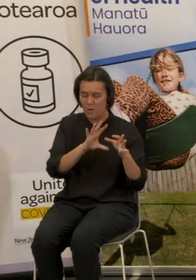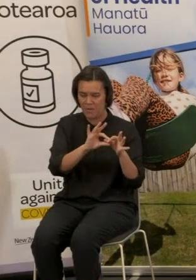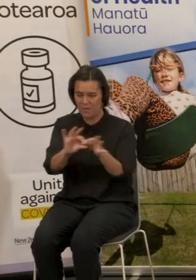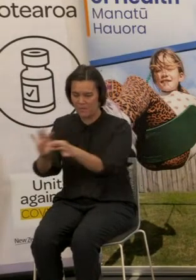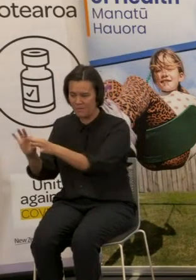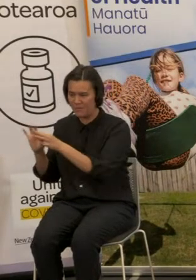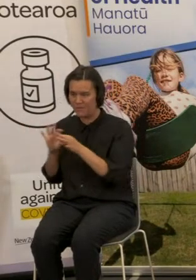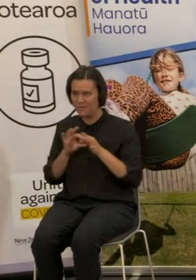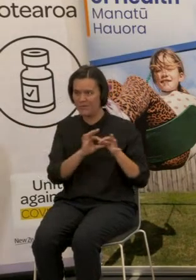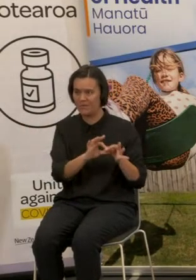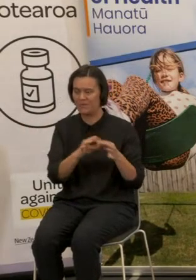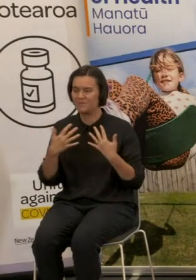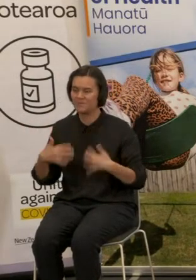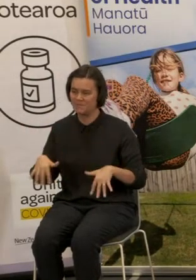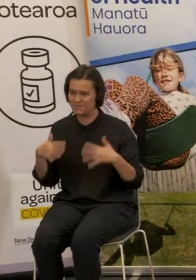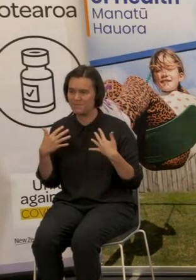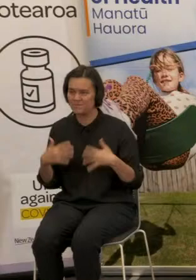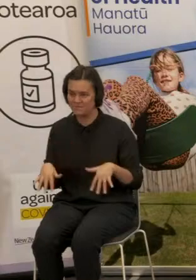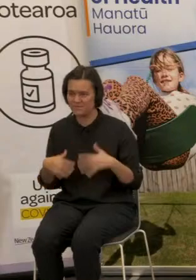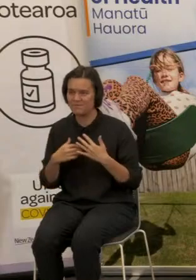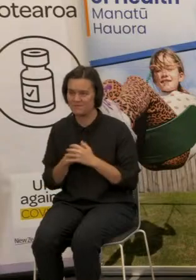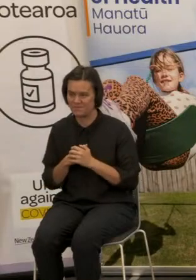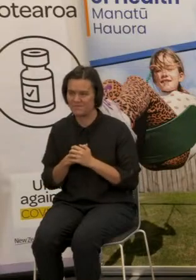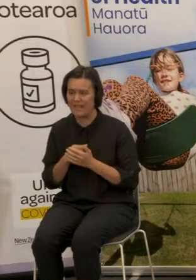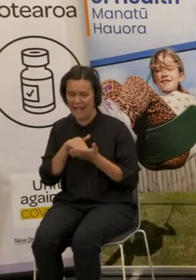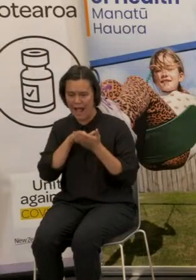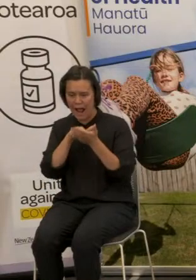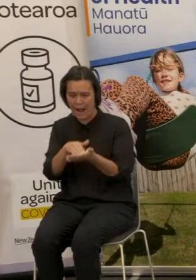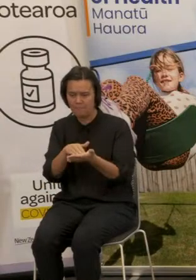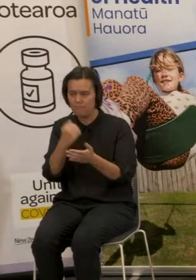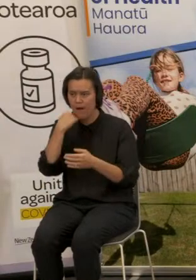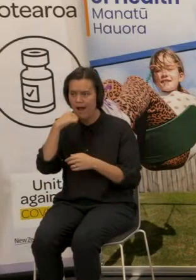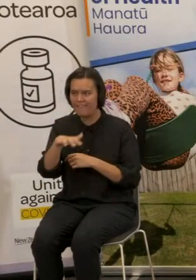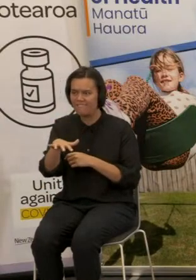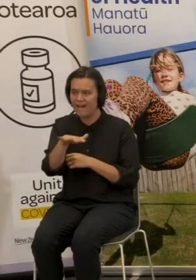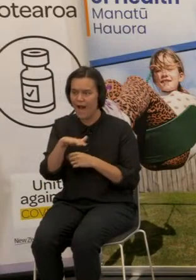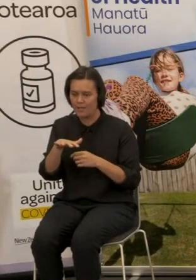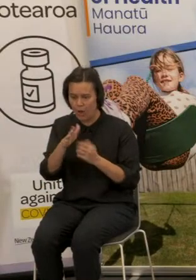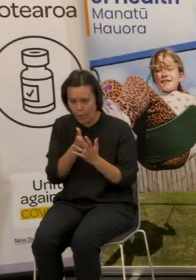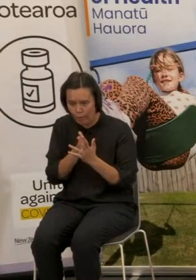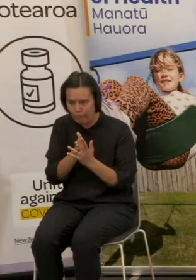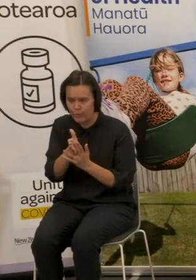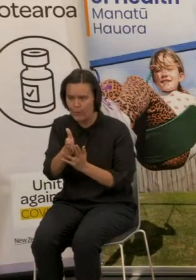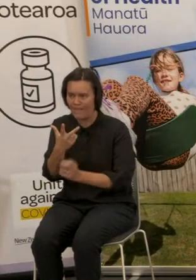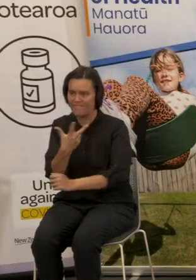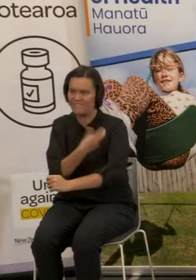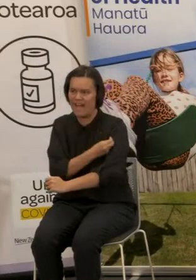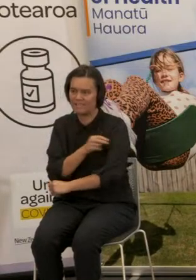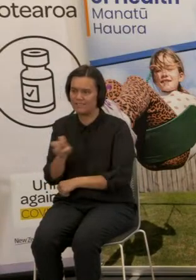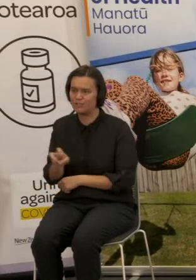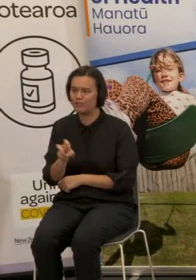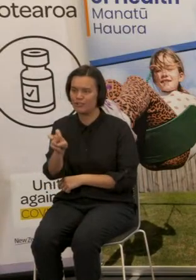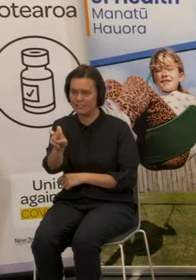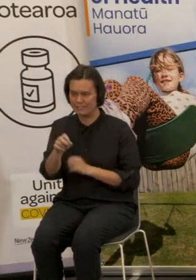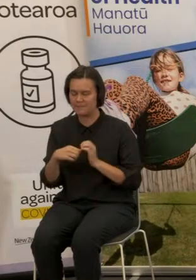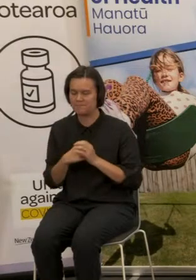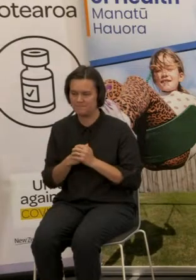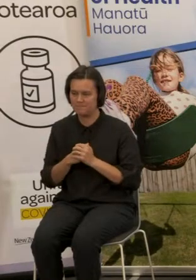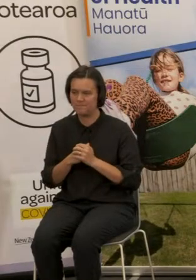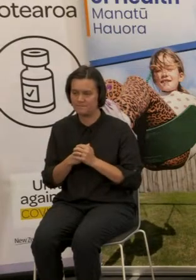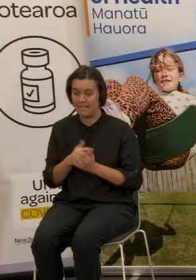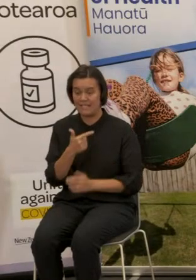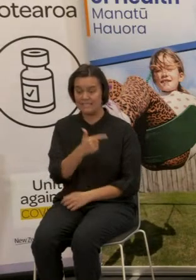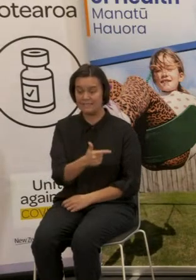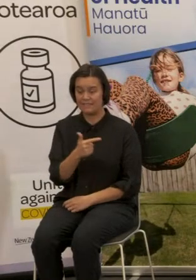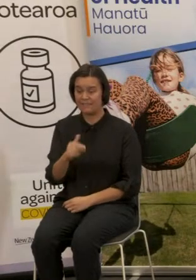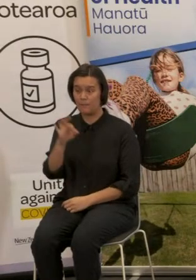our whānau through that journey. So what does that mean in terms of net results? Well, for Māori, we're sitting on